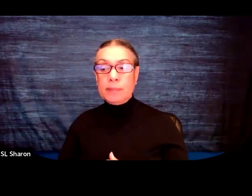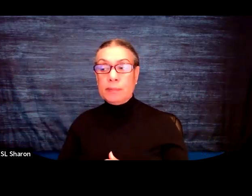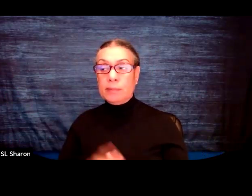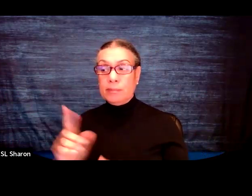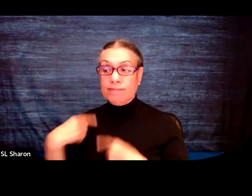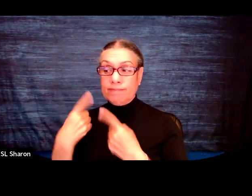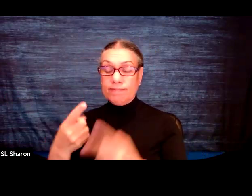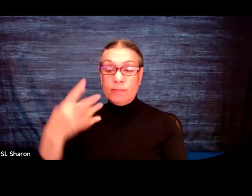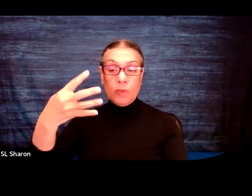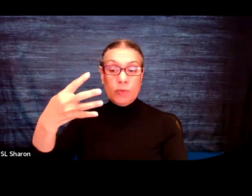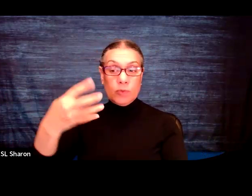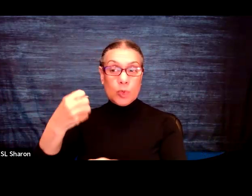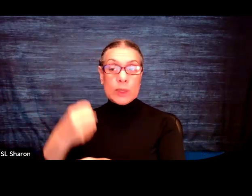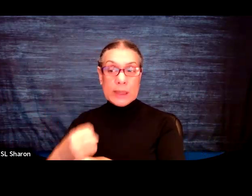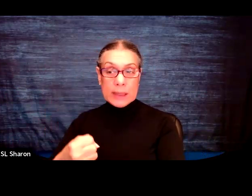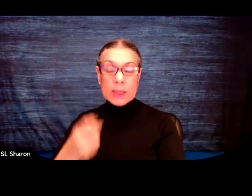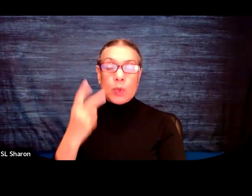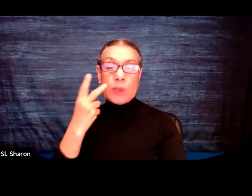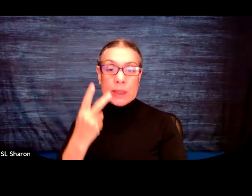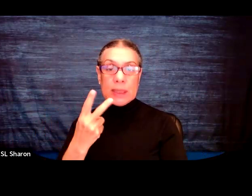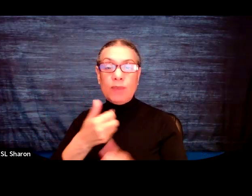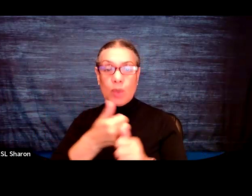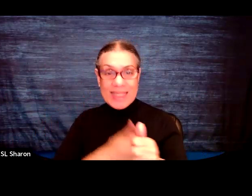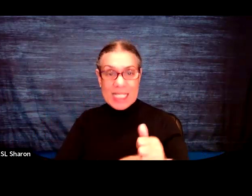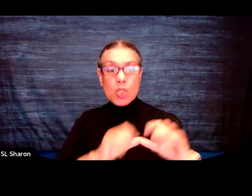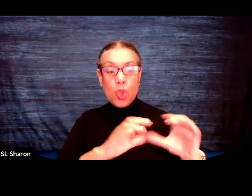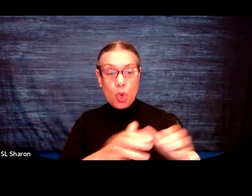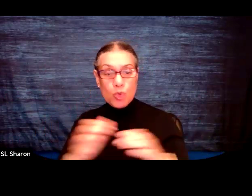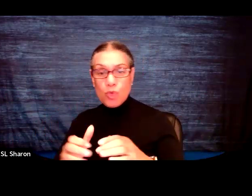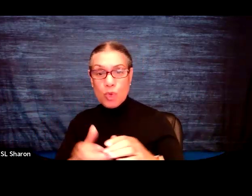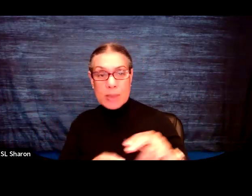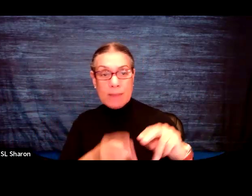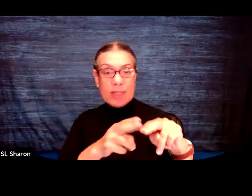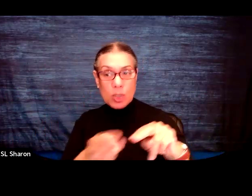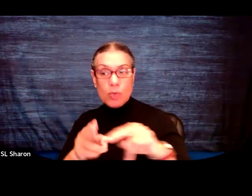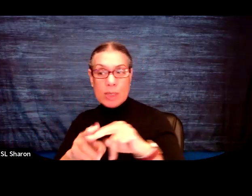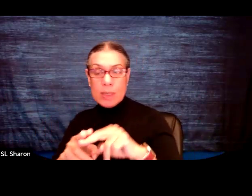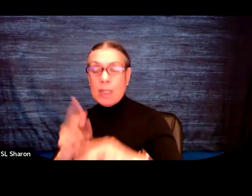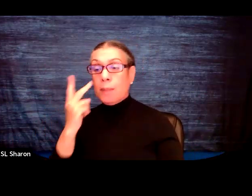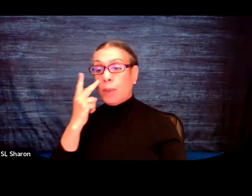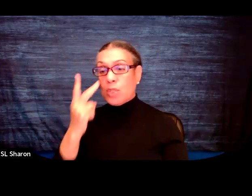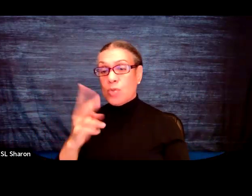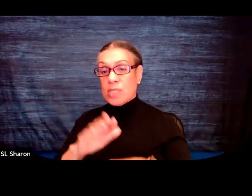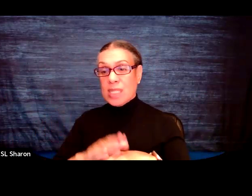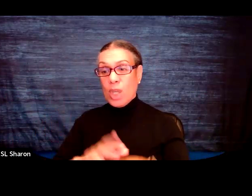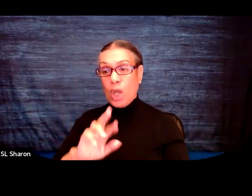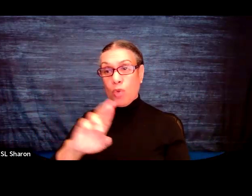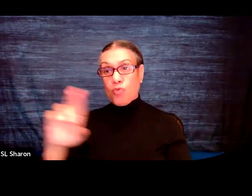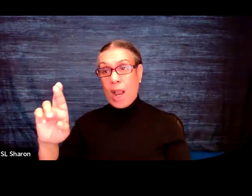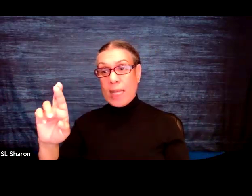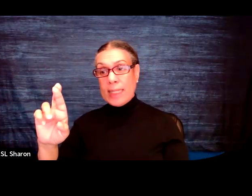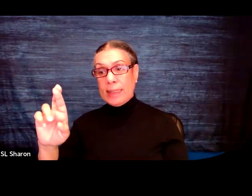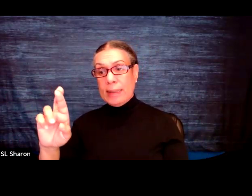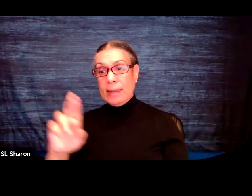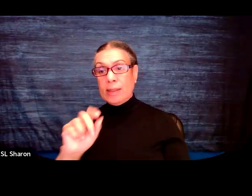4 years, we have seen an increase for each of these groups. But what you can see in the graph on the right is that the